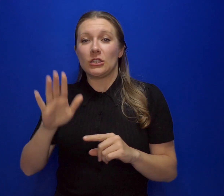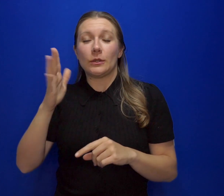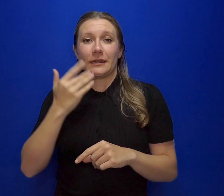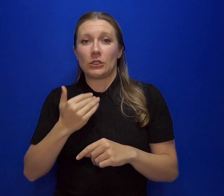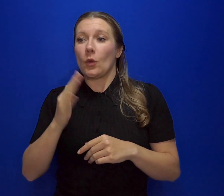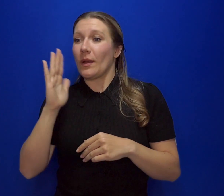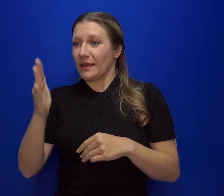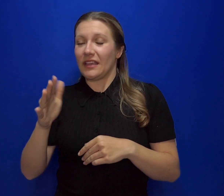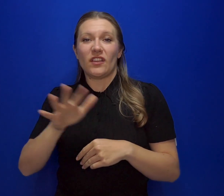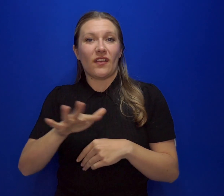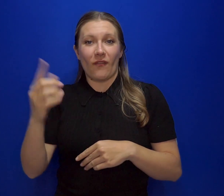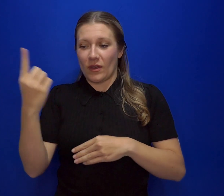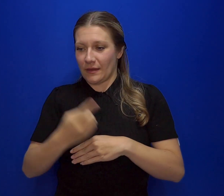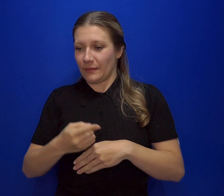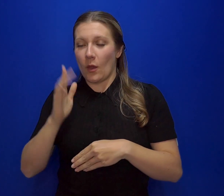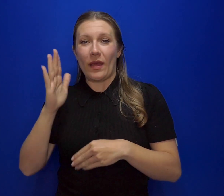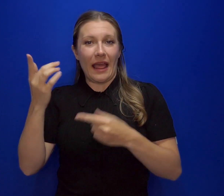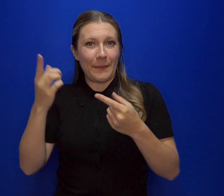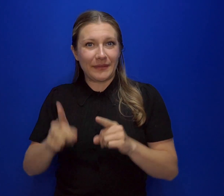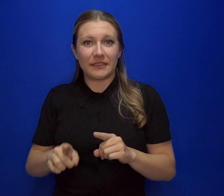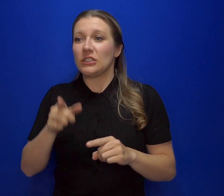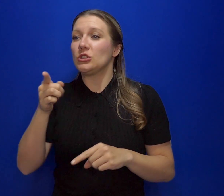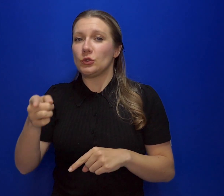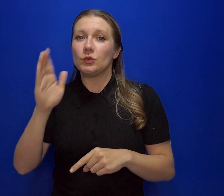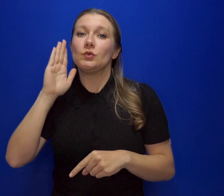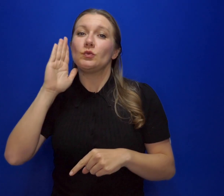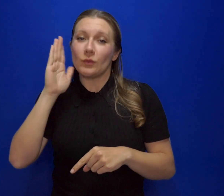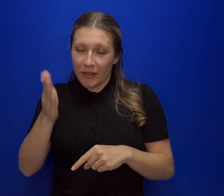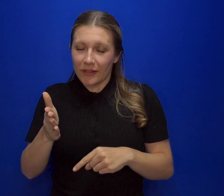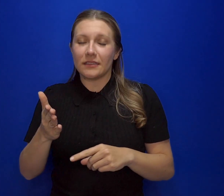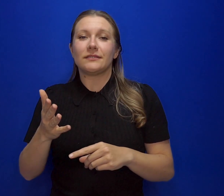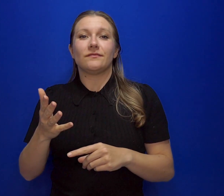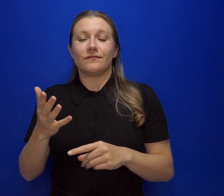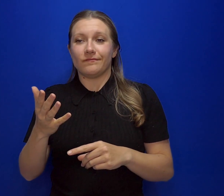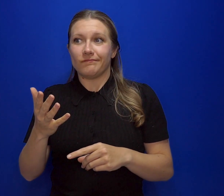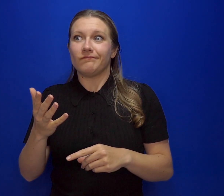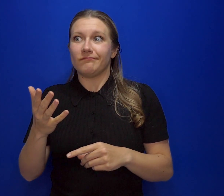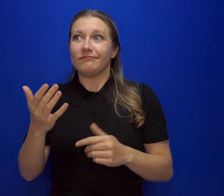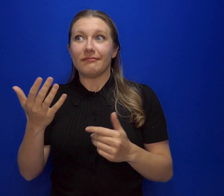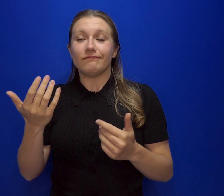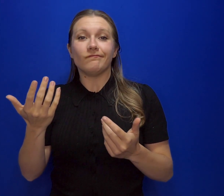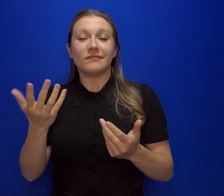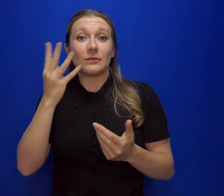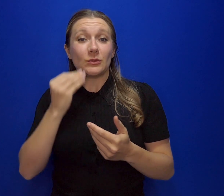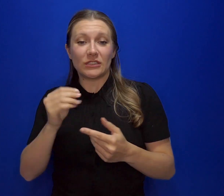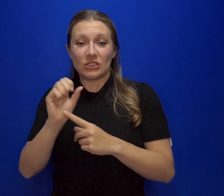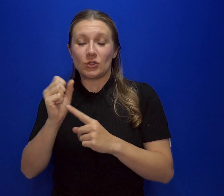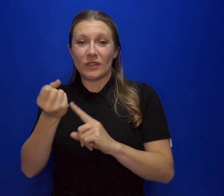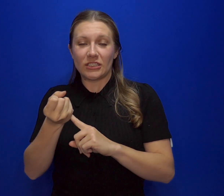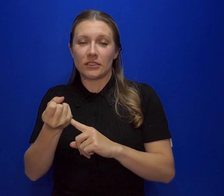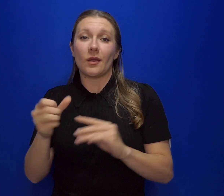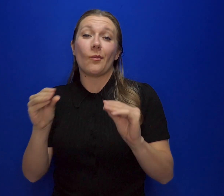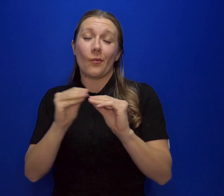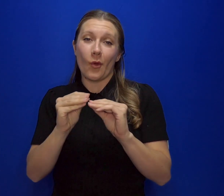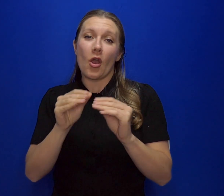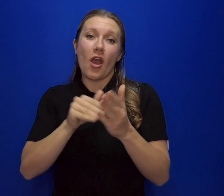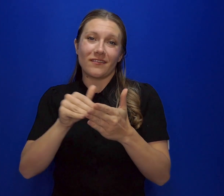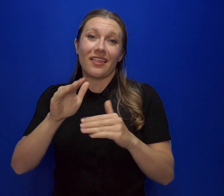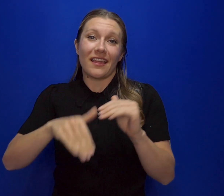is going to be 55 one day and it's just going to happen. And you are going to be in a situation more times than you care to count in your life where you actually think